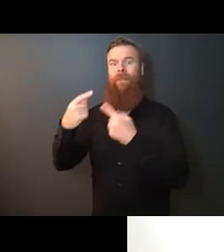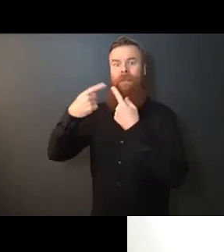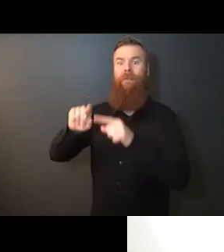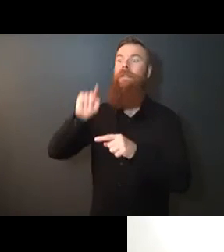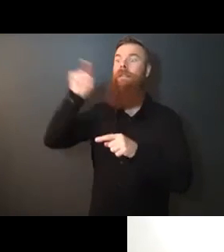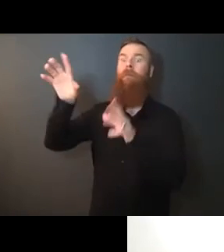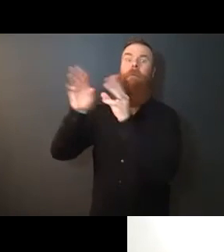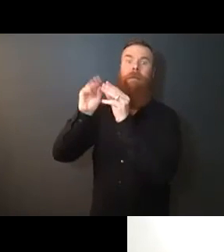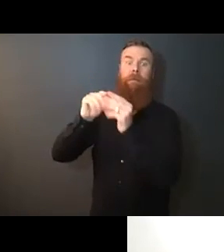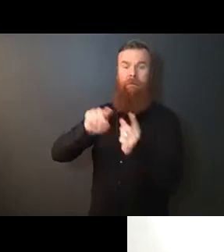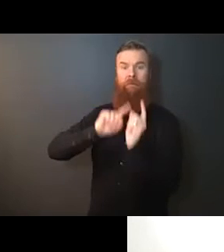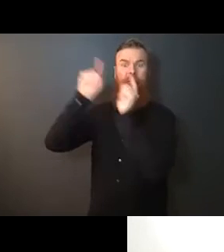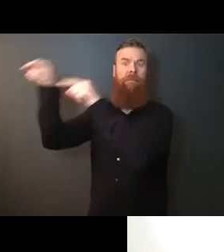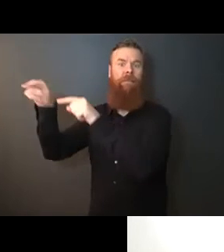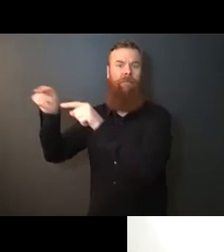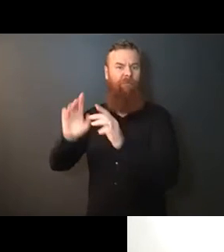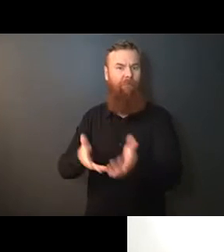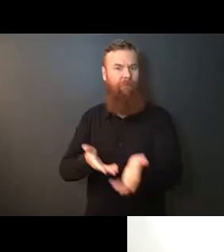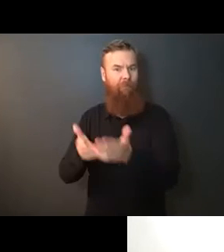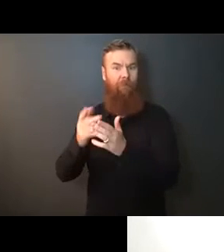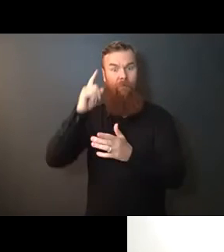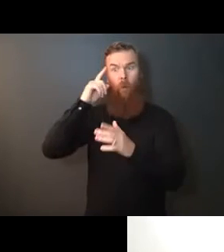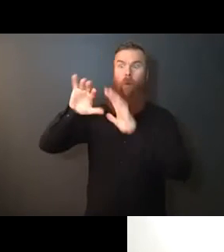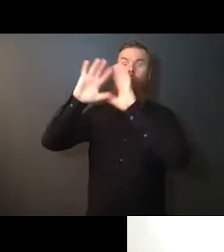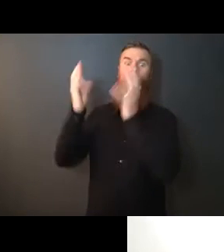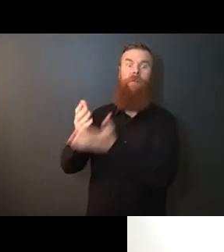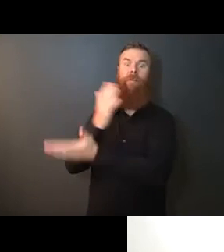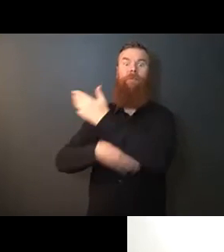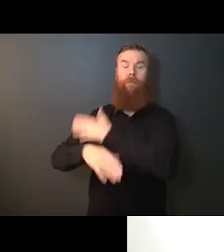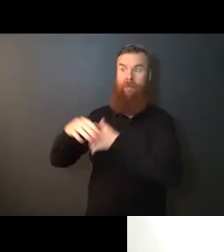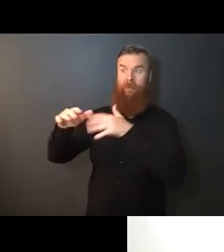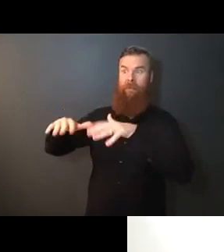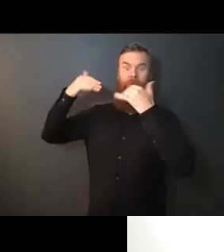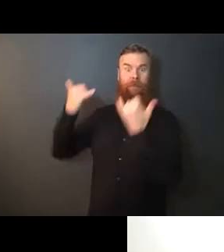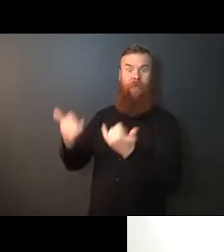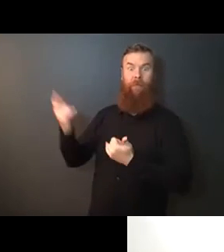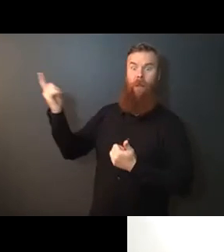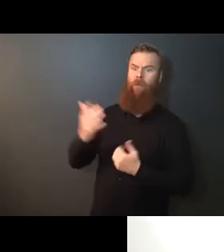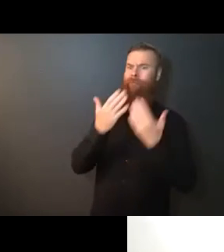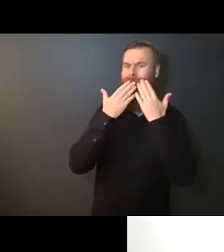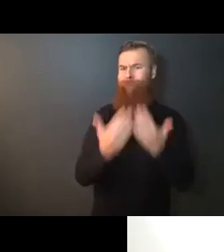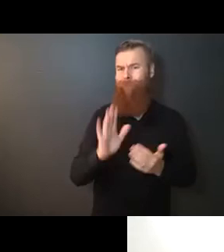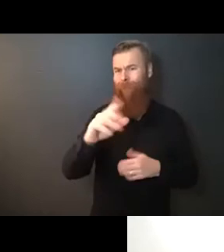Thank you so much, actually, for your time and participation.